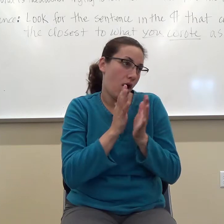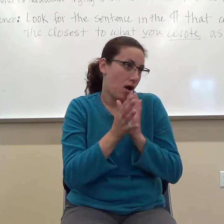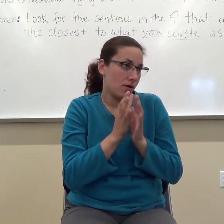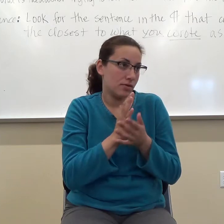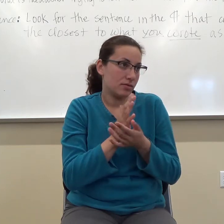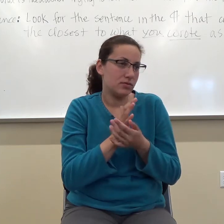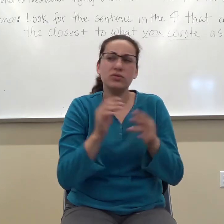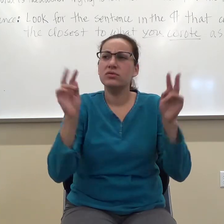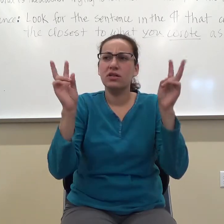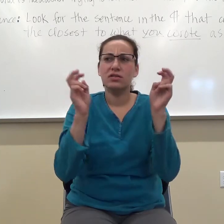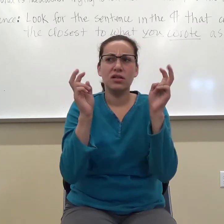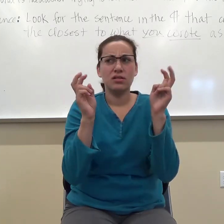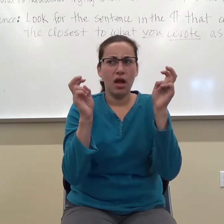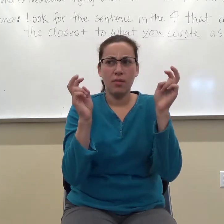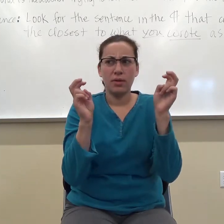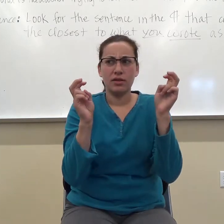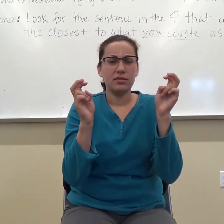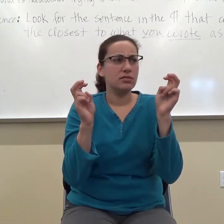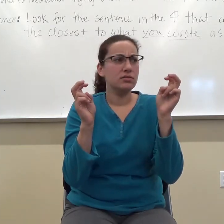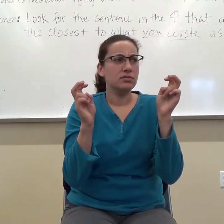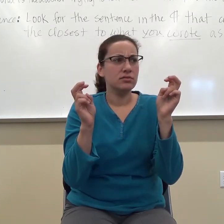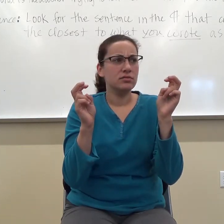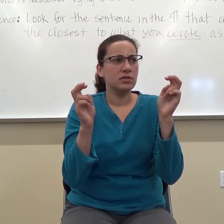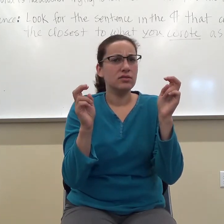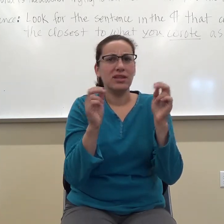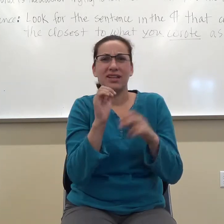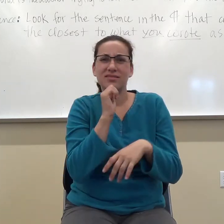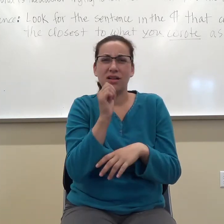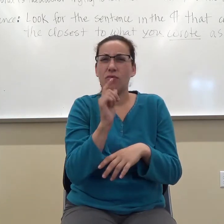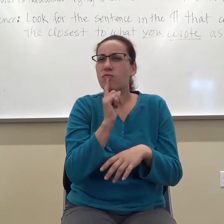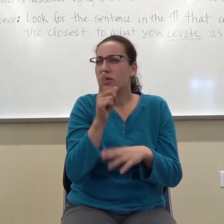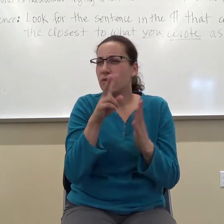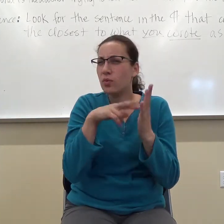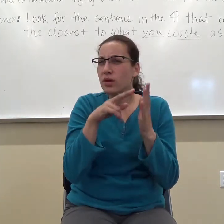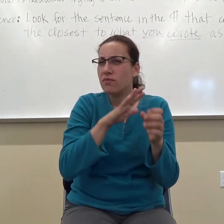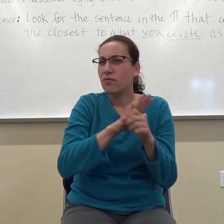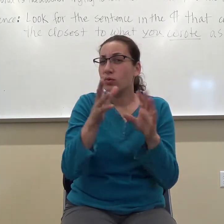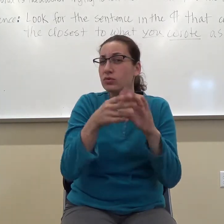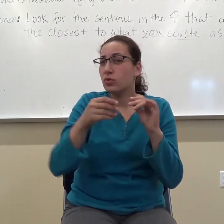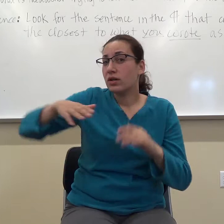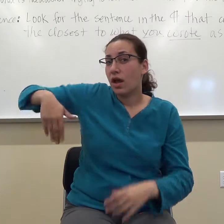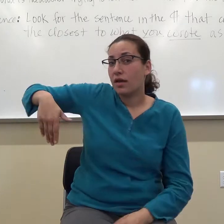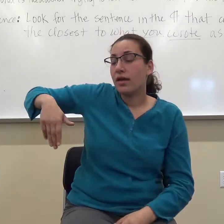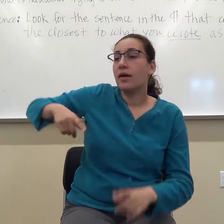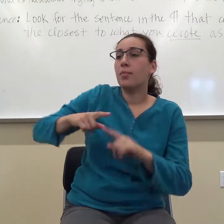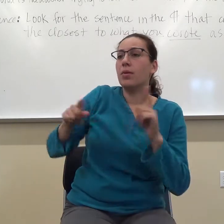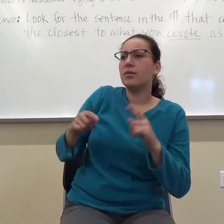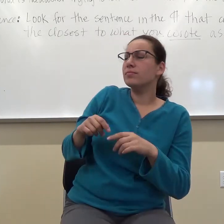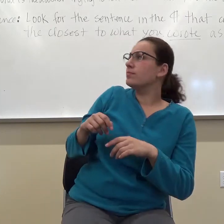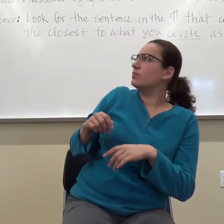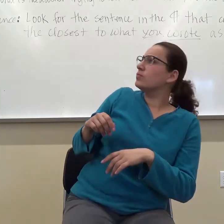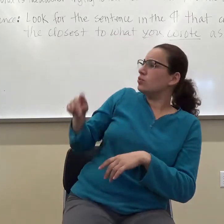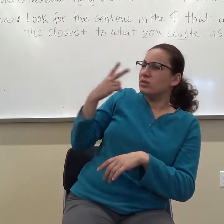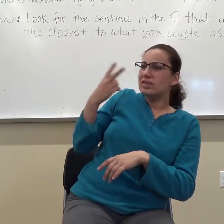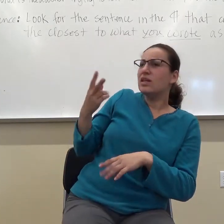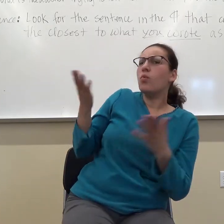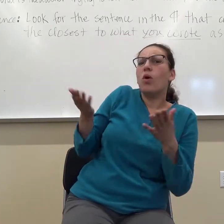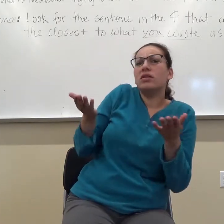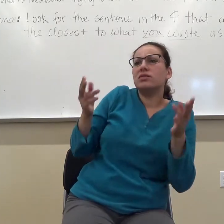topic for this, without really reading it yet? What does it look like is the topic of this paragraph? Men, yeah,